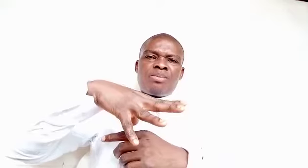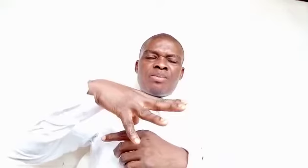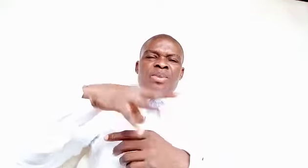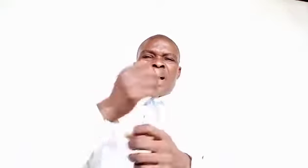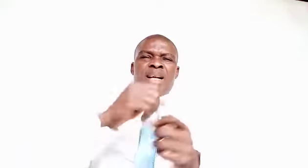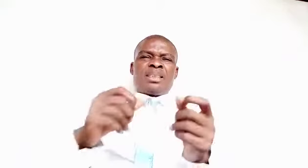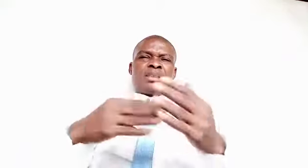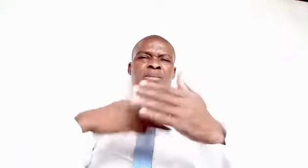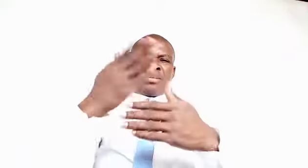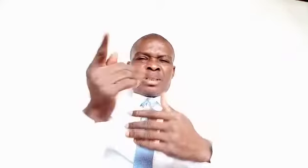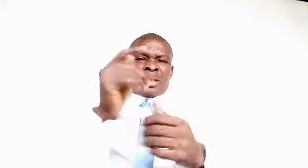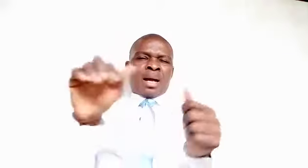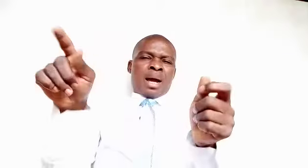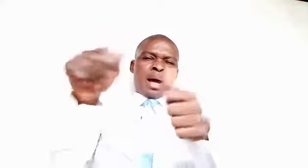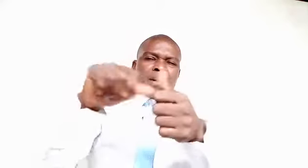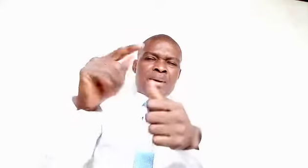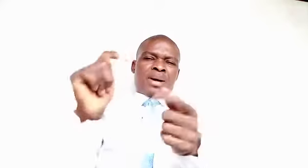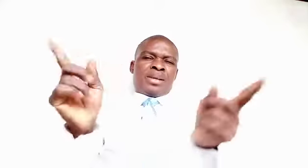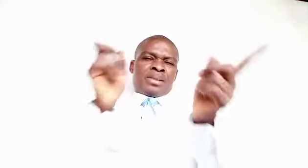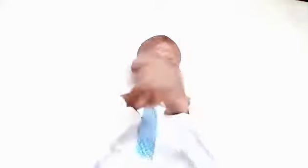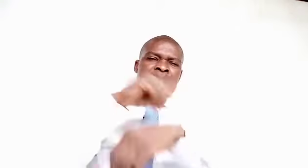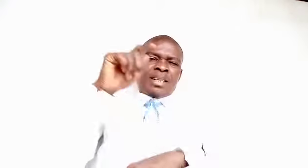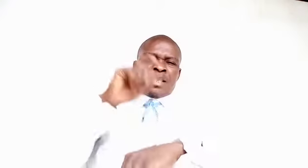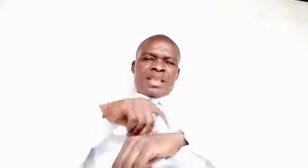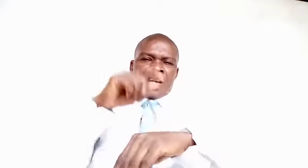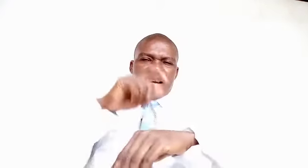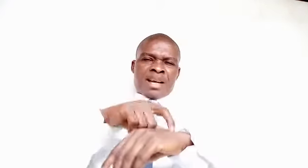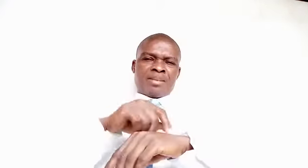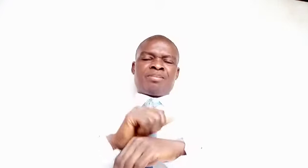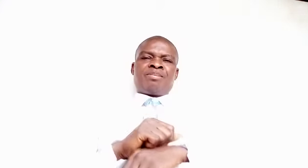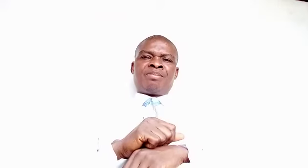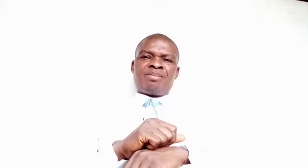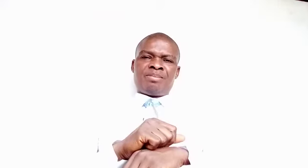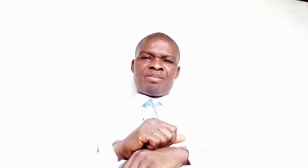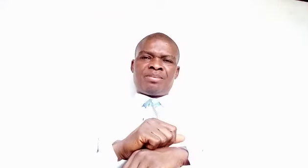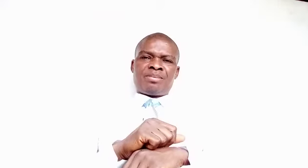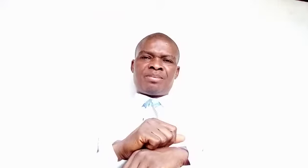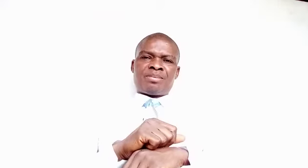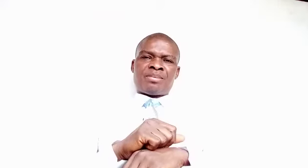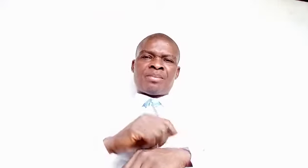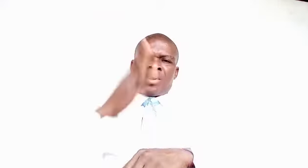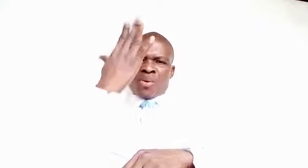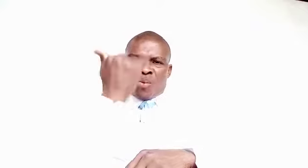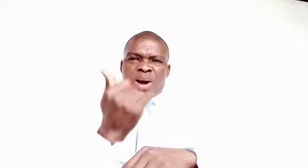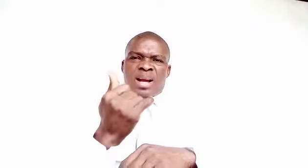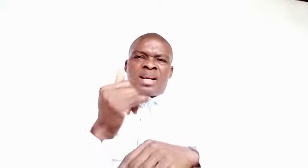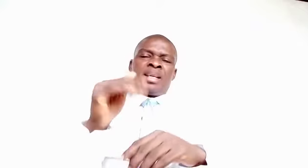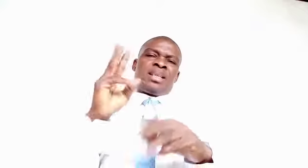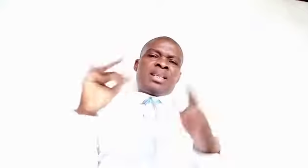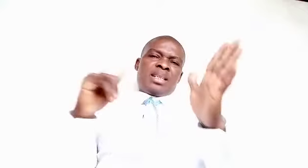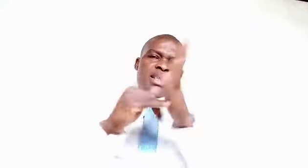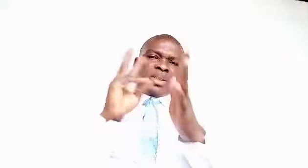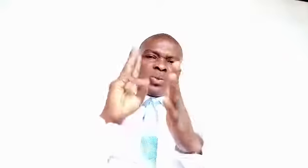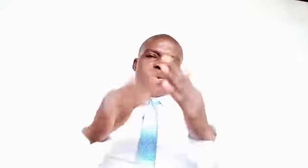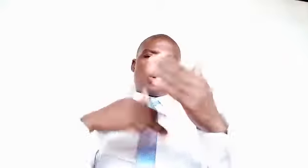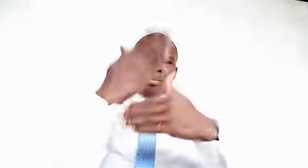daytime in places that fall on this part, while it will bring night on the